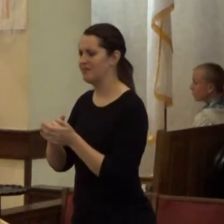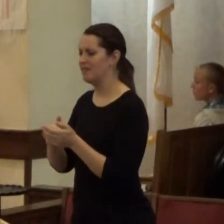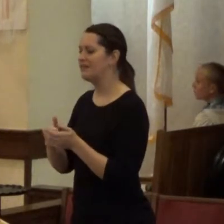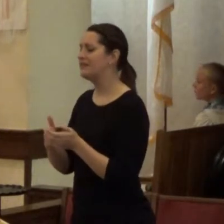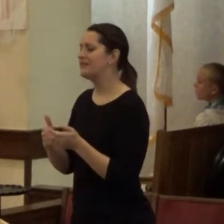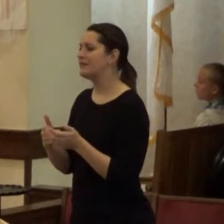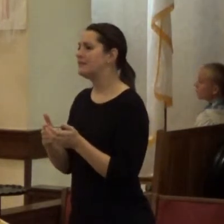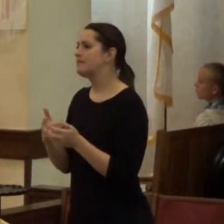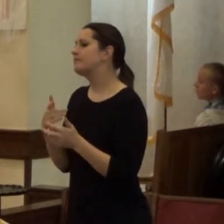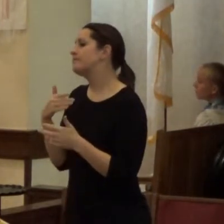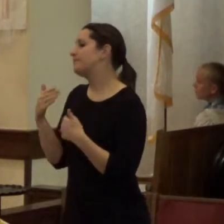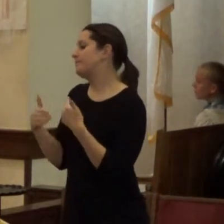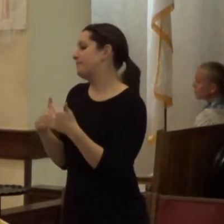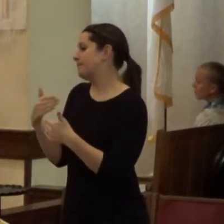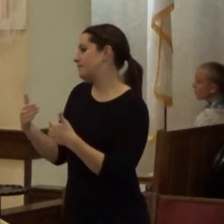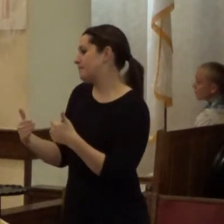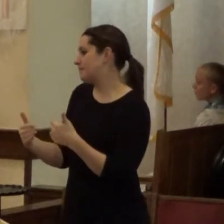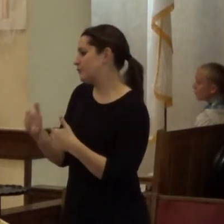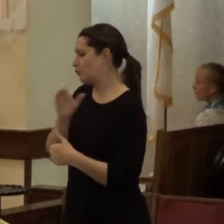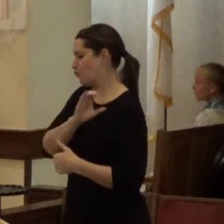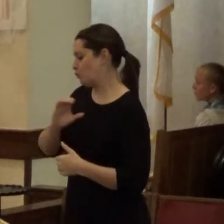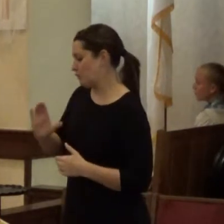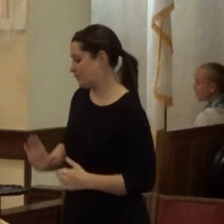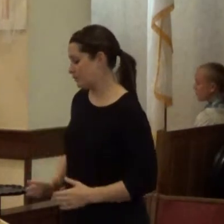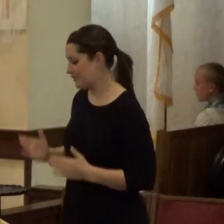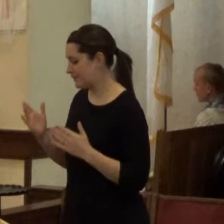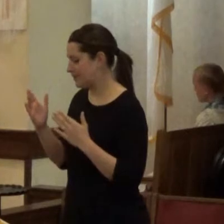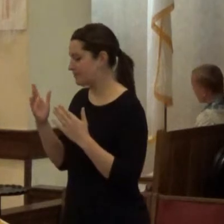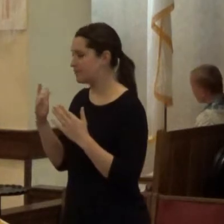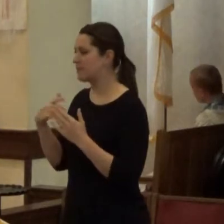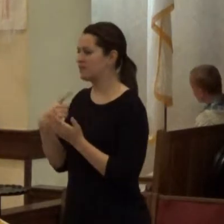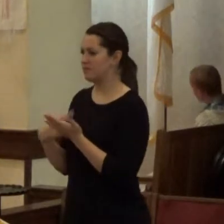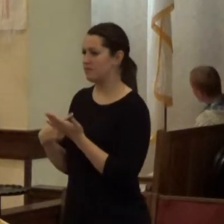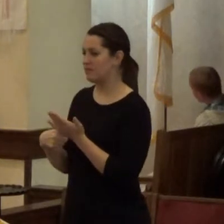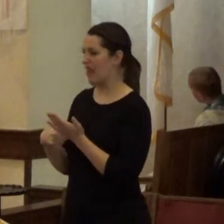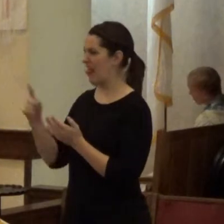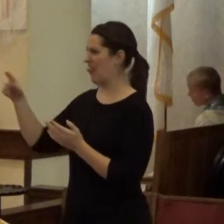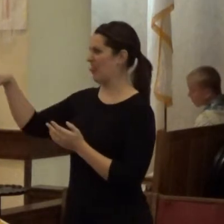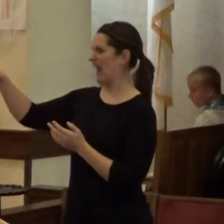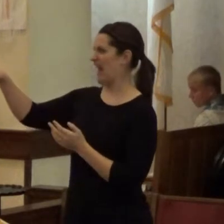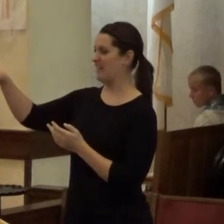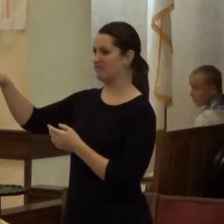Now, all through our history, Christians have talked about they.